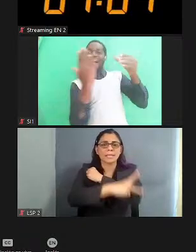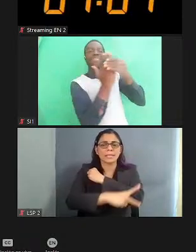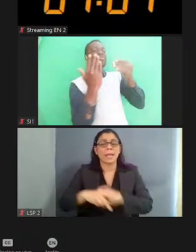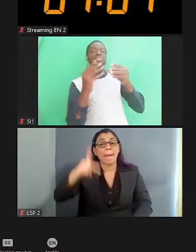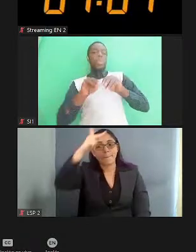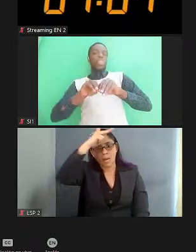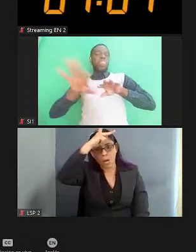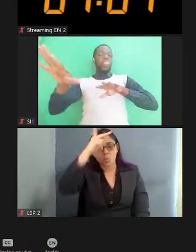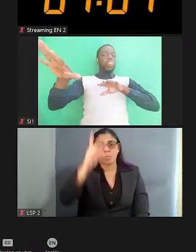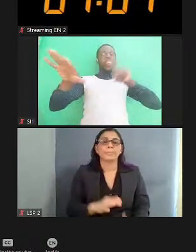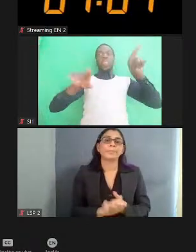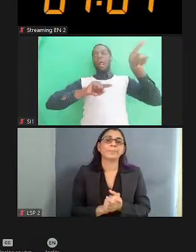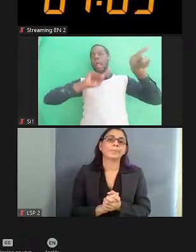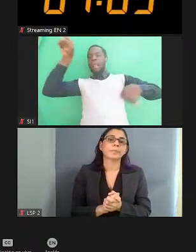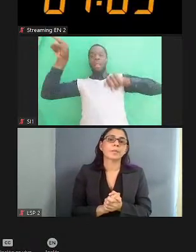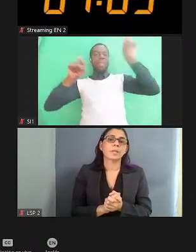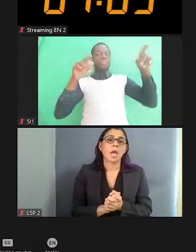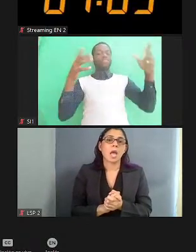territory